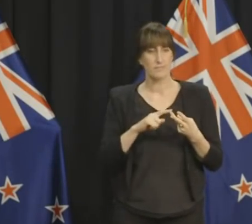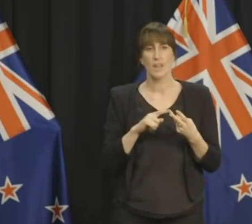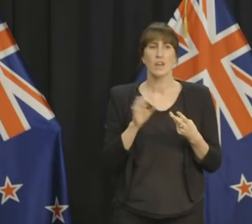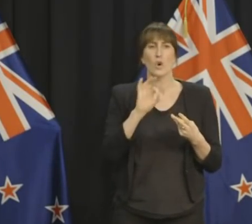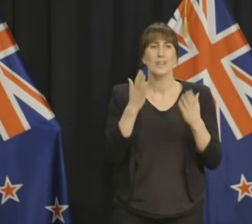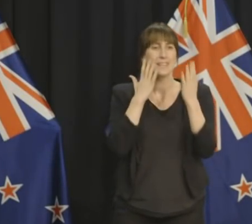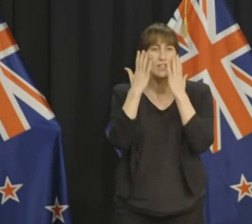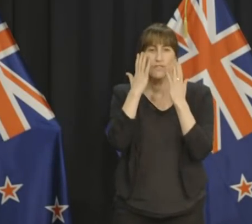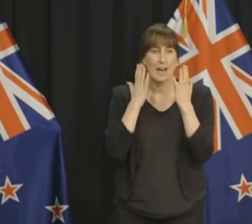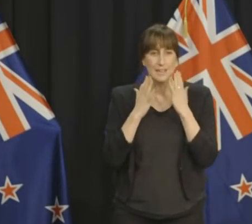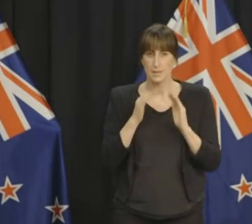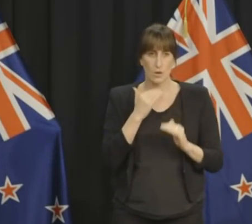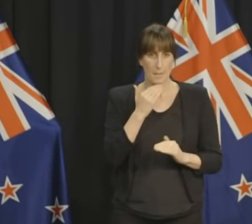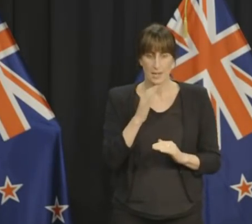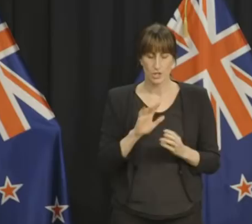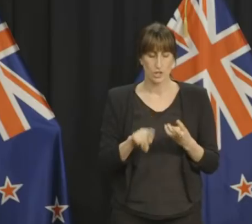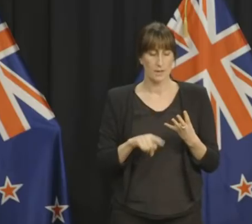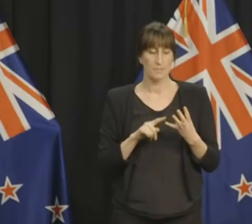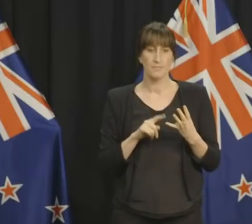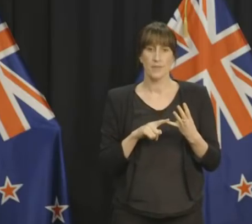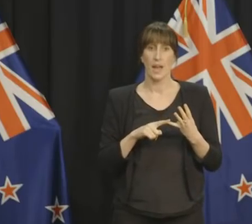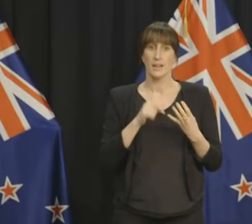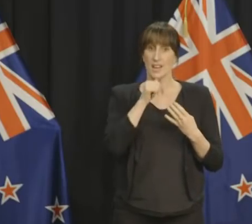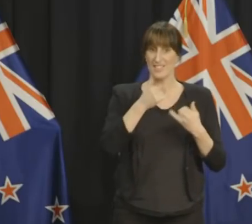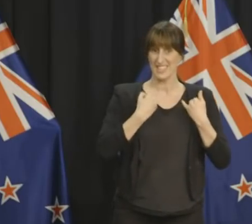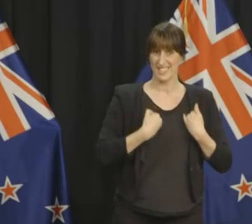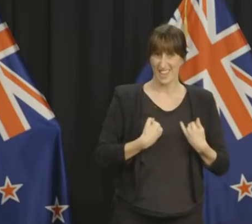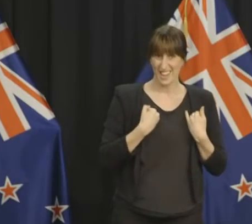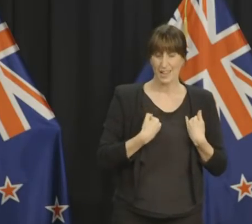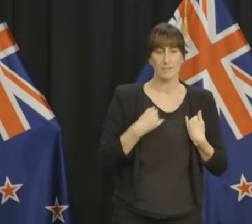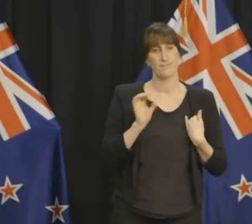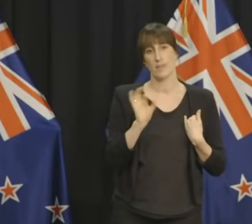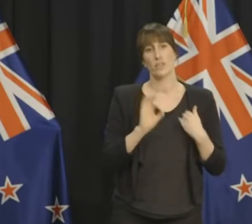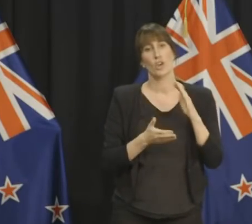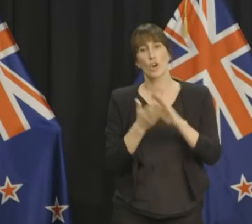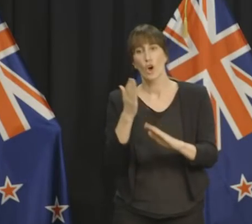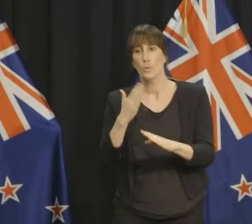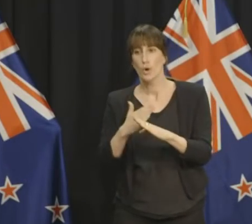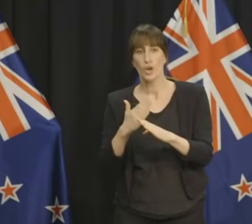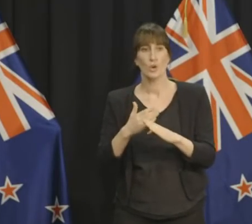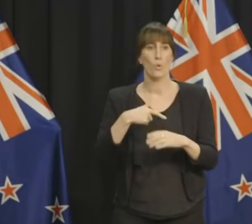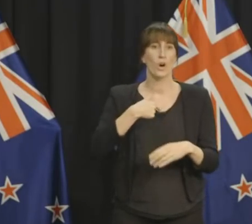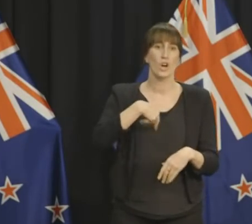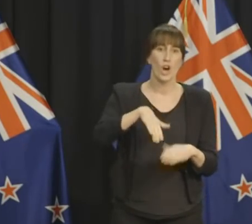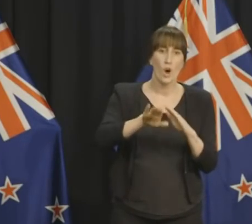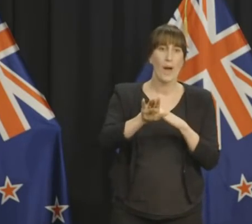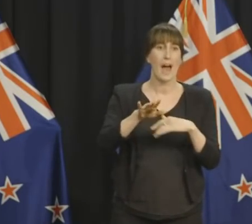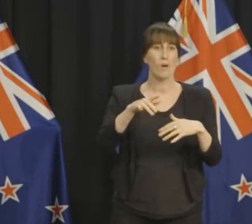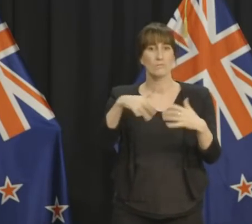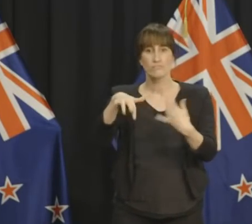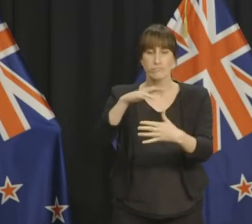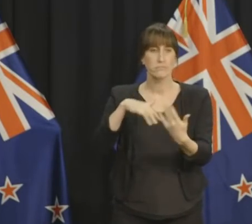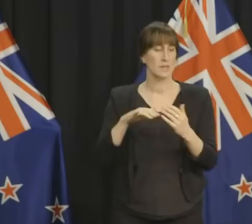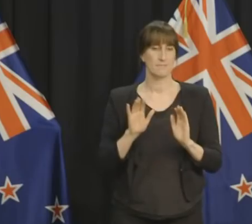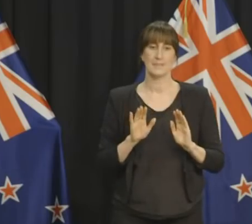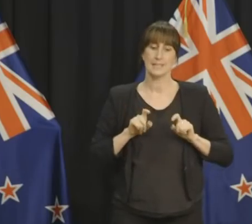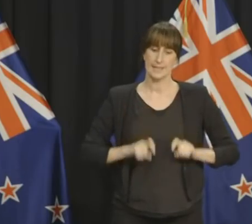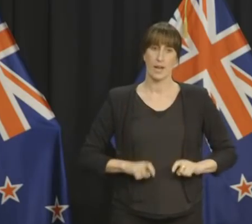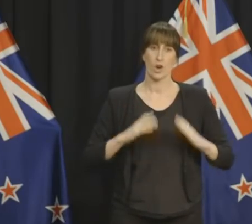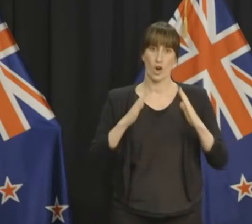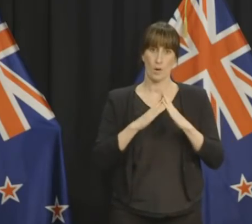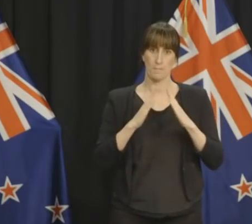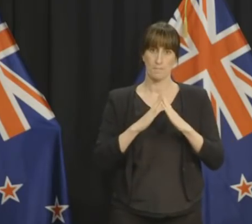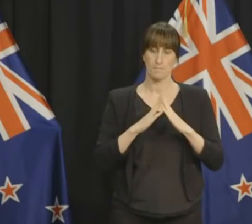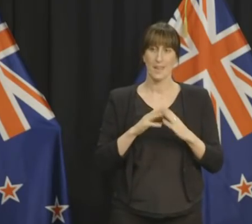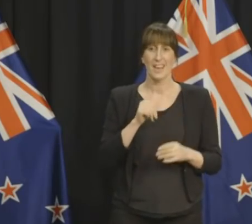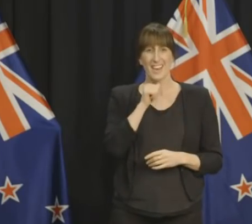not going to work, to socialise or to be out in public if you are unwell. If anyone is concerned about their health, they should call